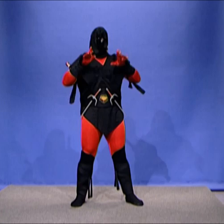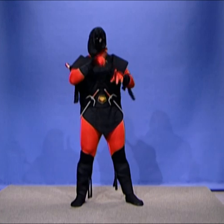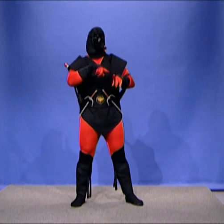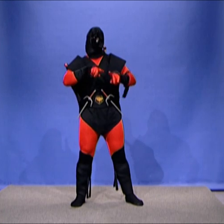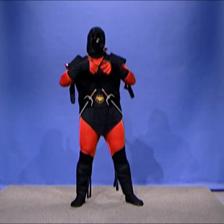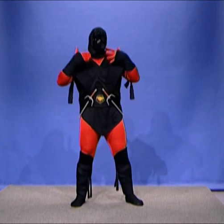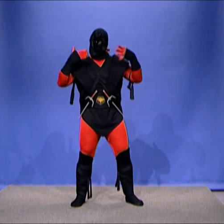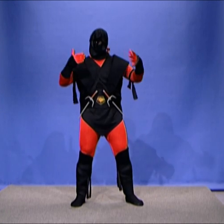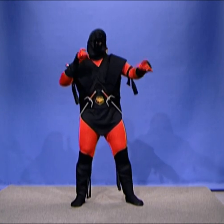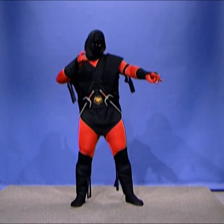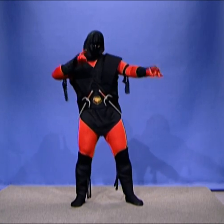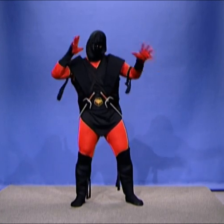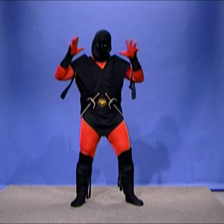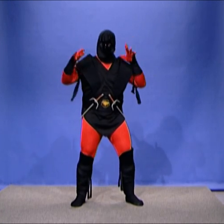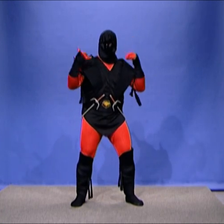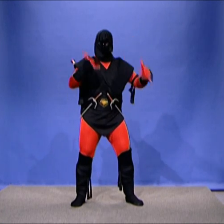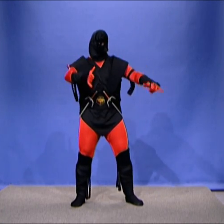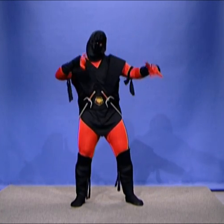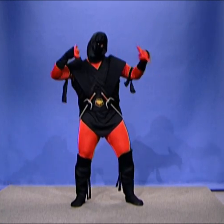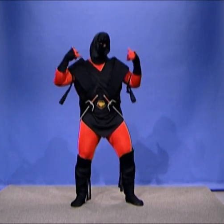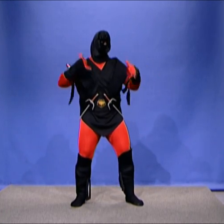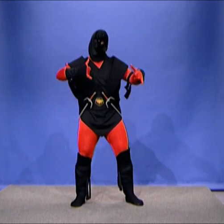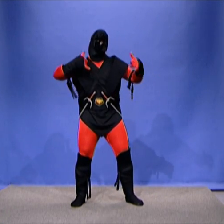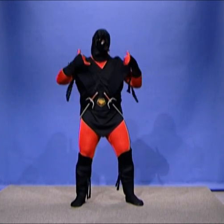wild rumpus start."